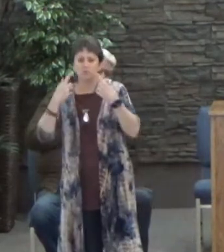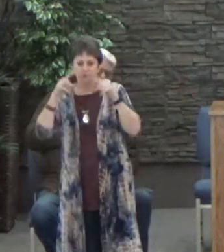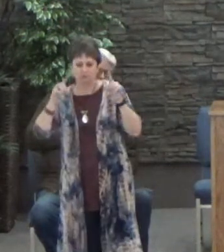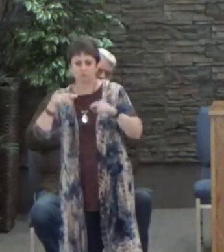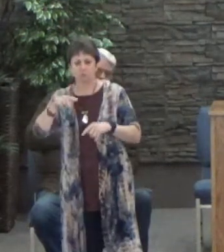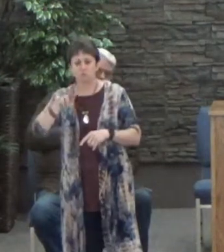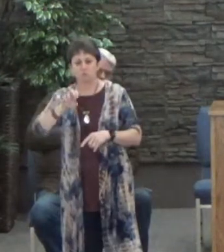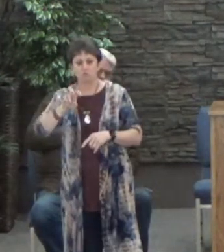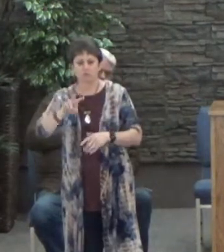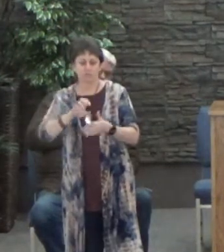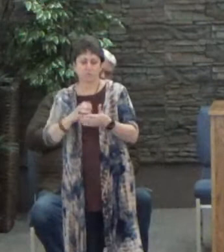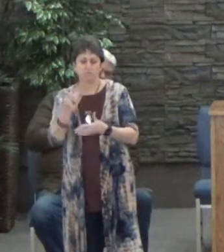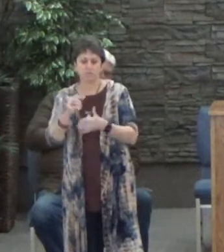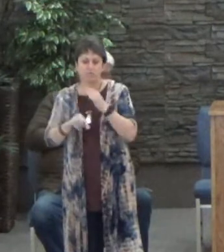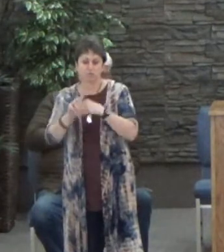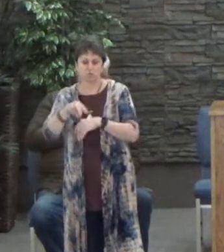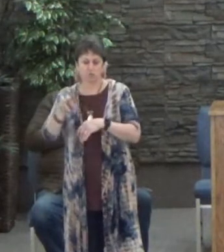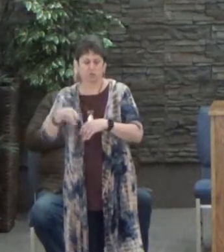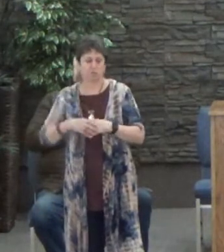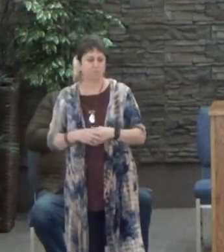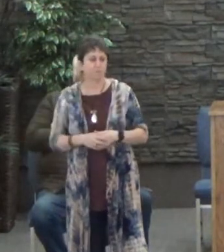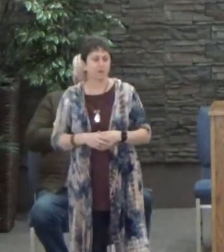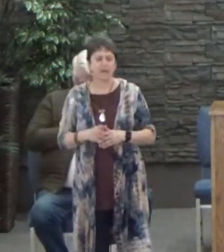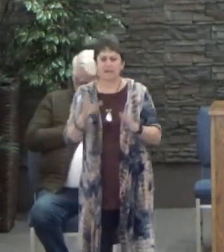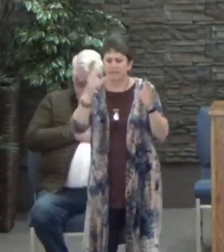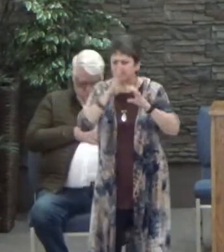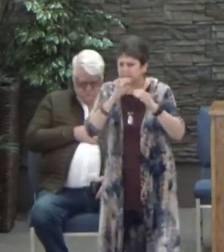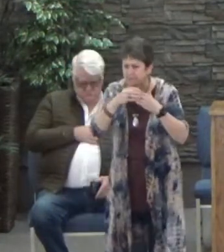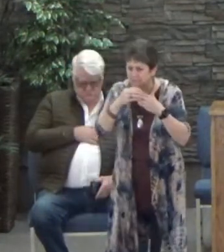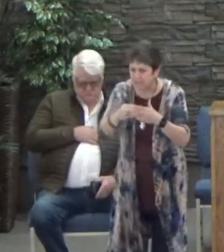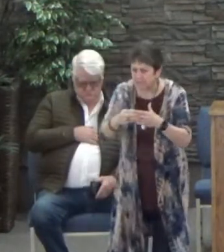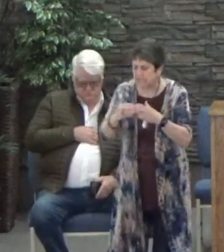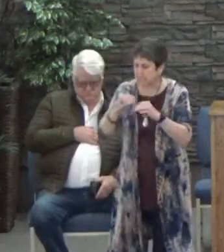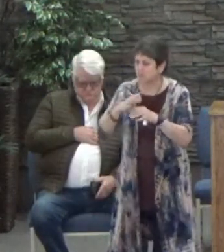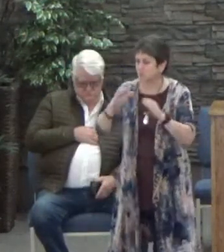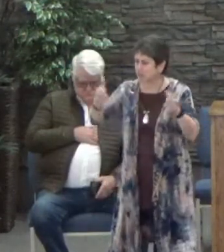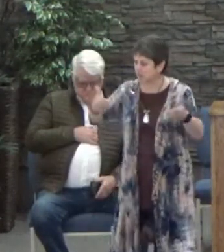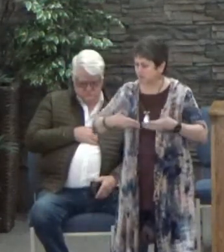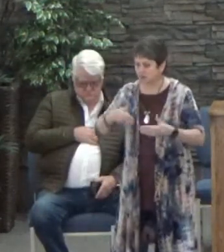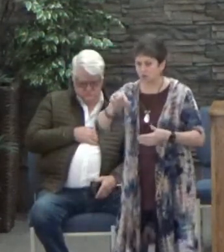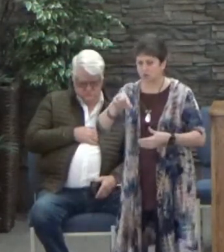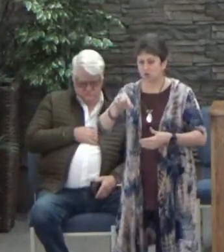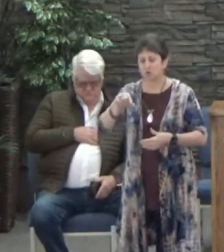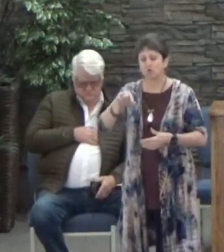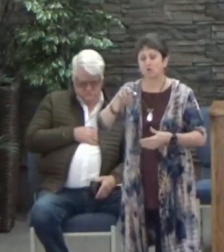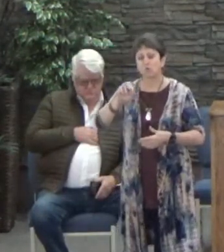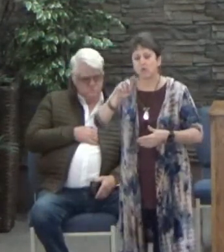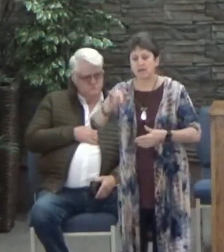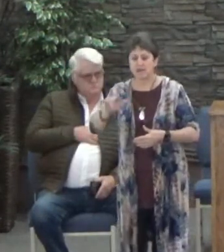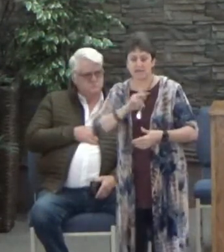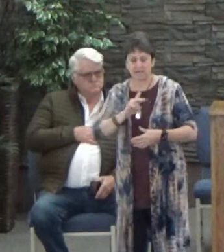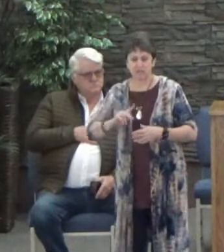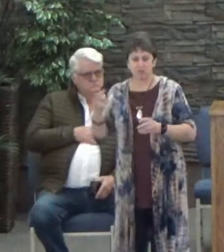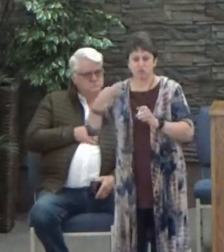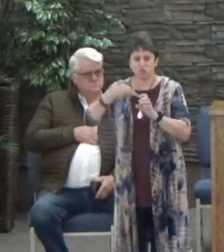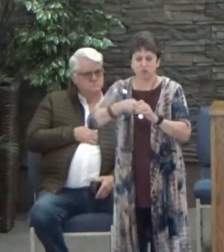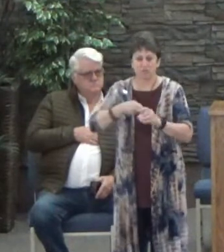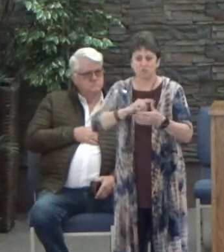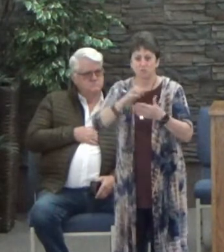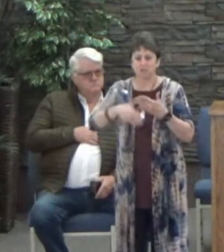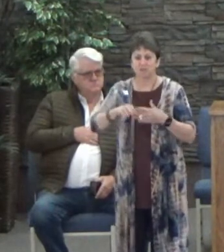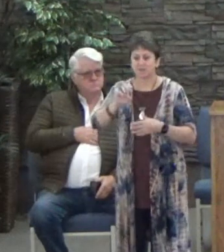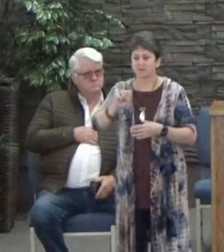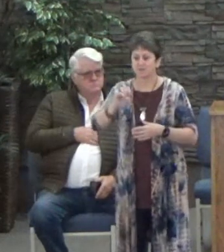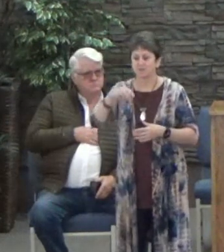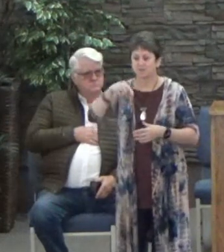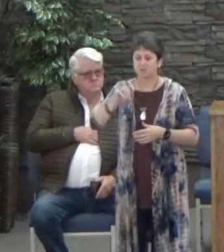Proverbs 15 and verse 22. To seek guidance and counsel, we've invited Grady King to join us on the weekend of December